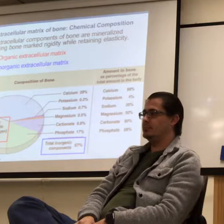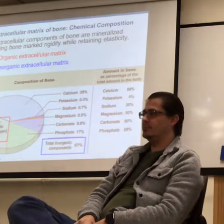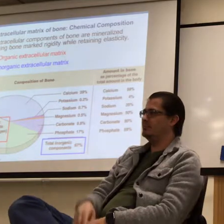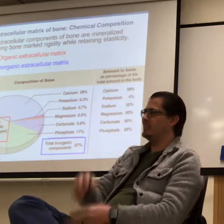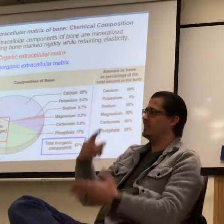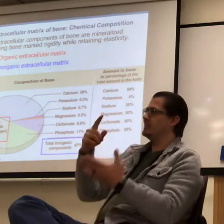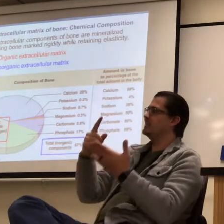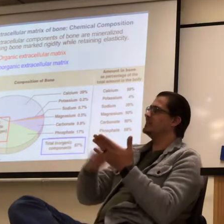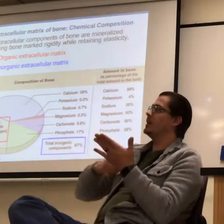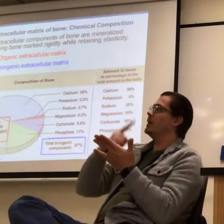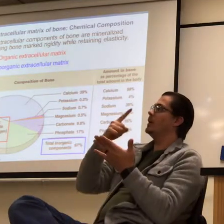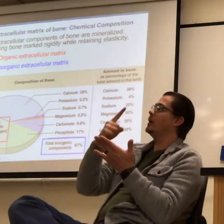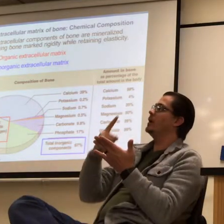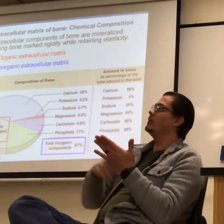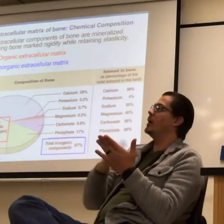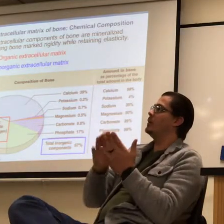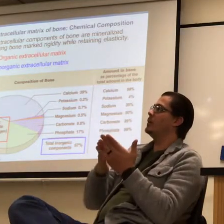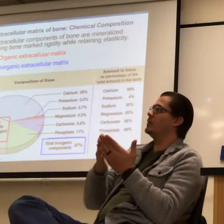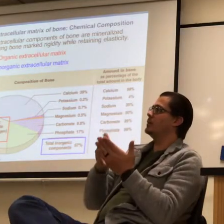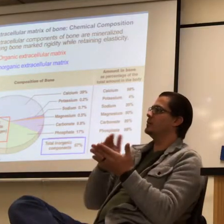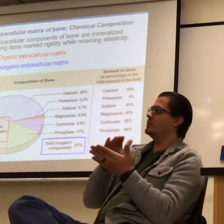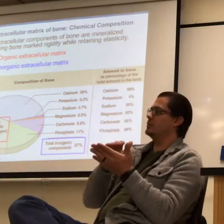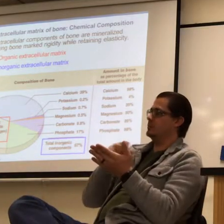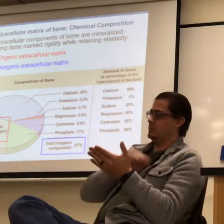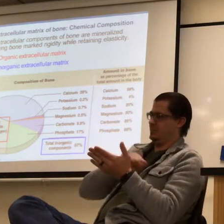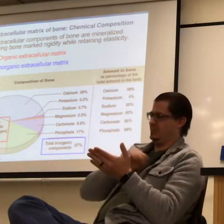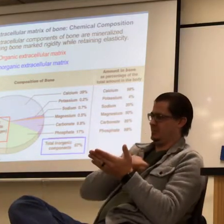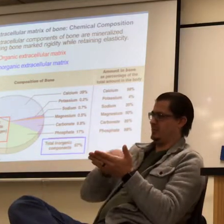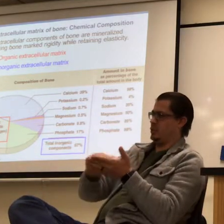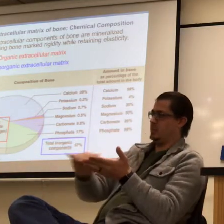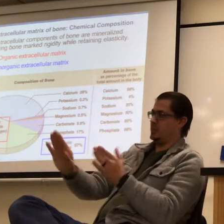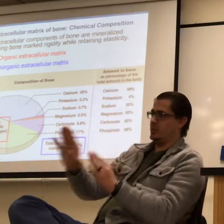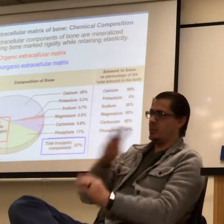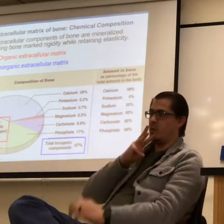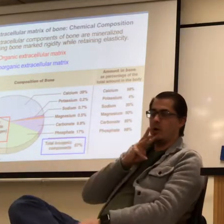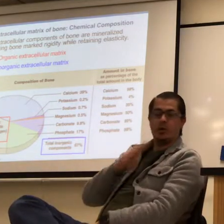Sometimes, excuse me, give me some water.